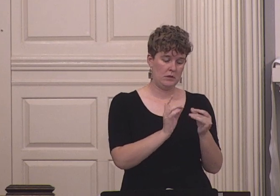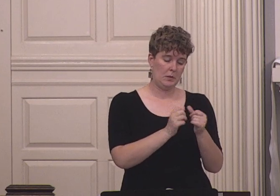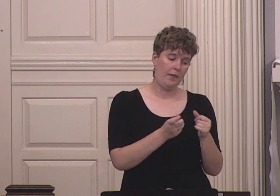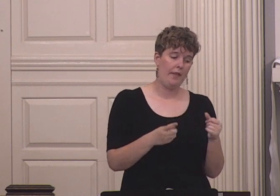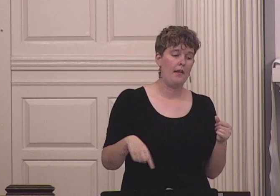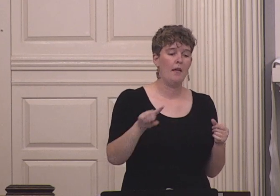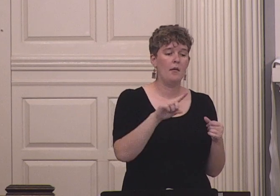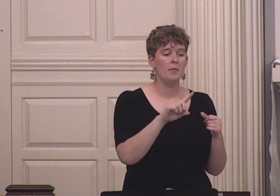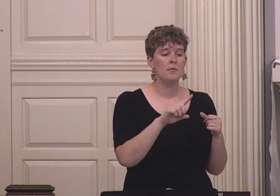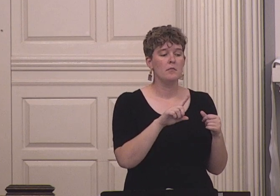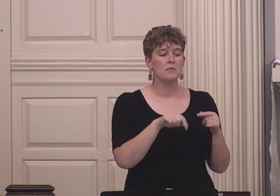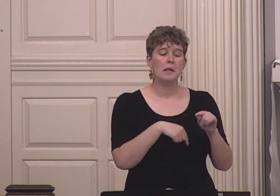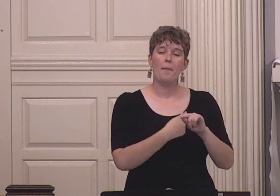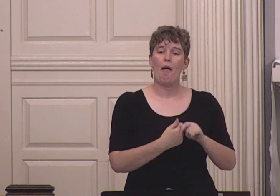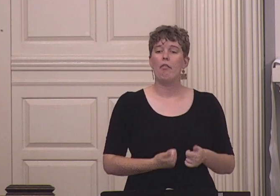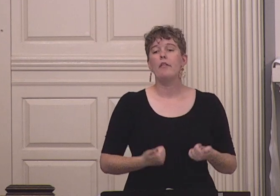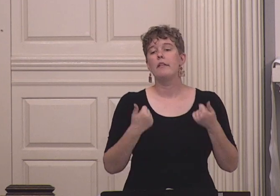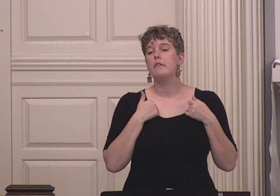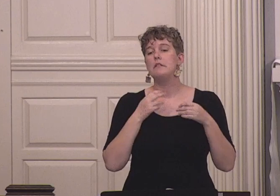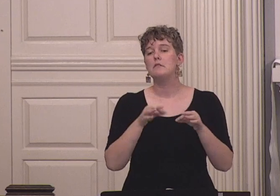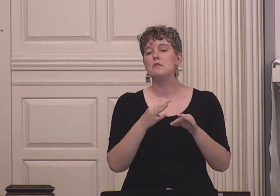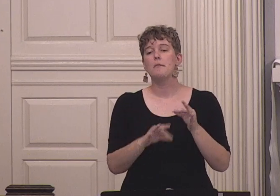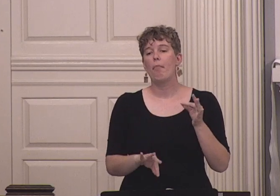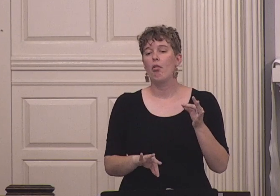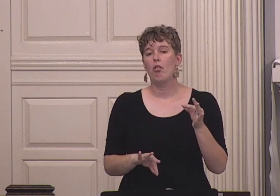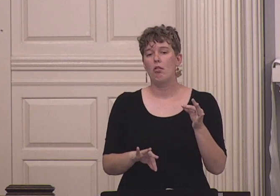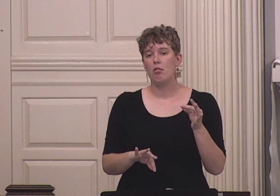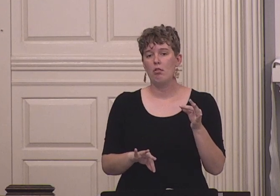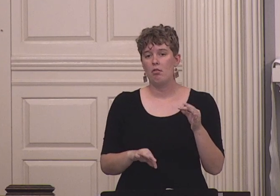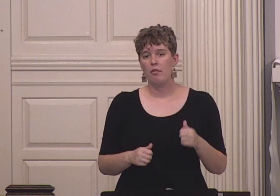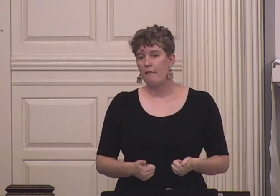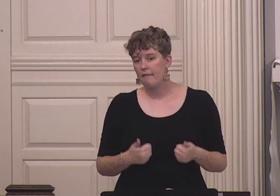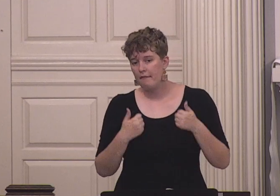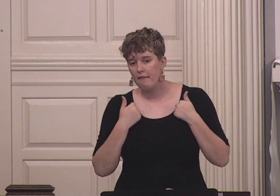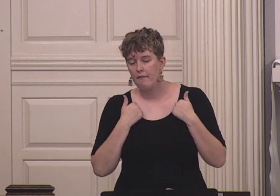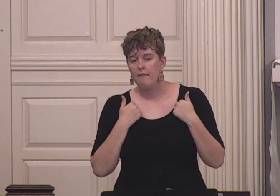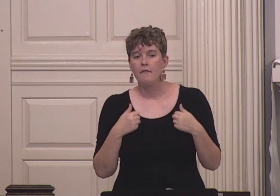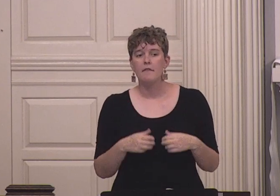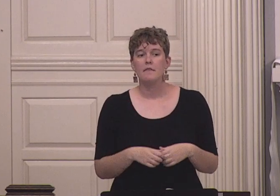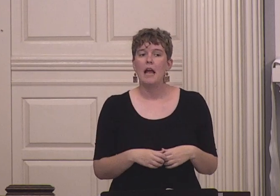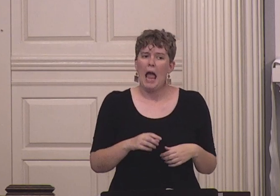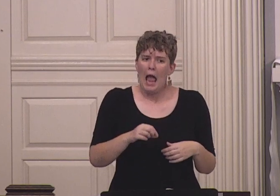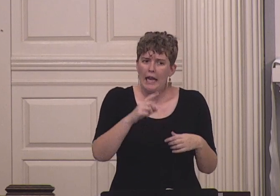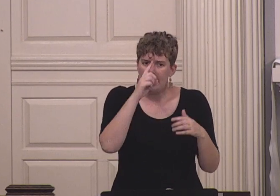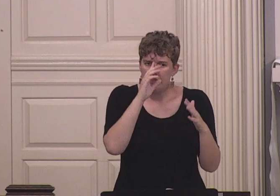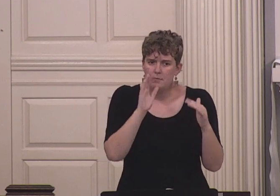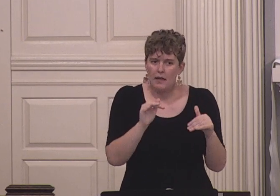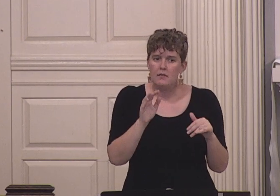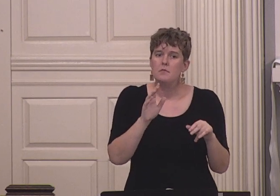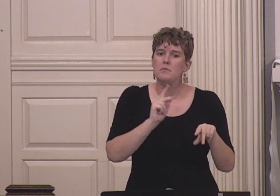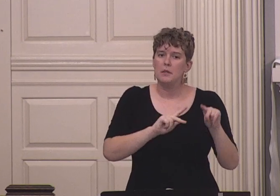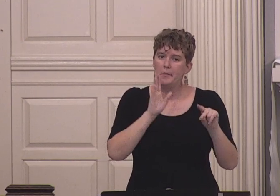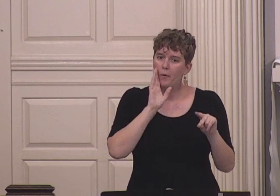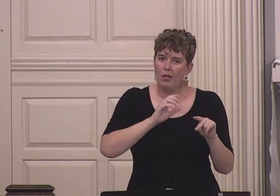about living a simple life and to expect opposition and rejection.